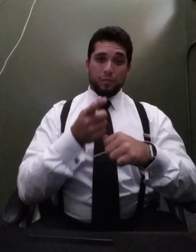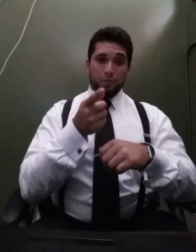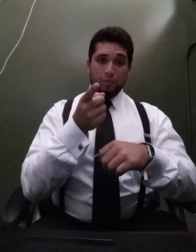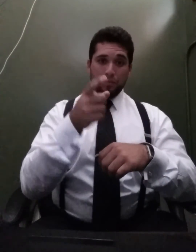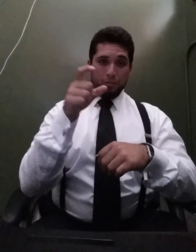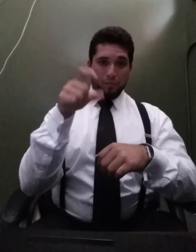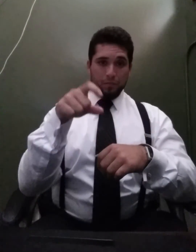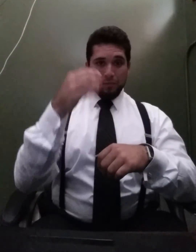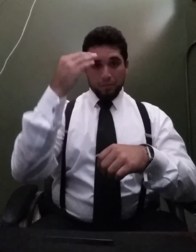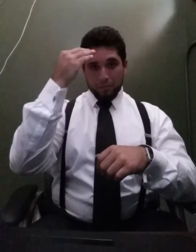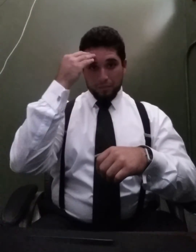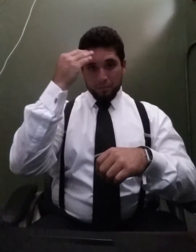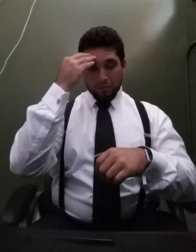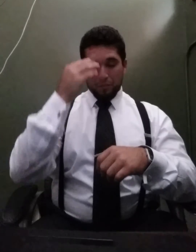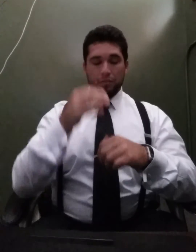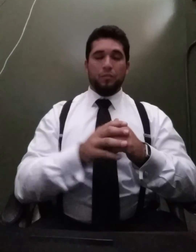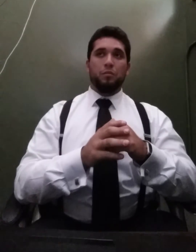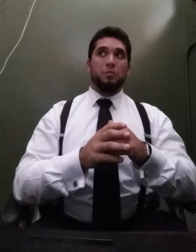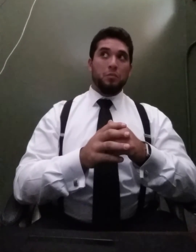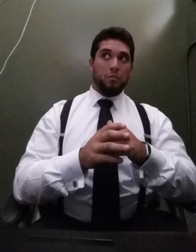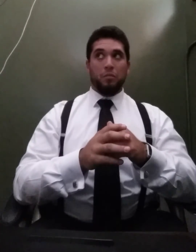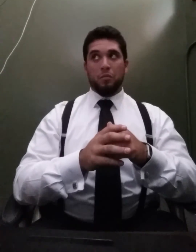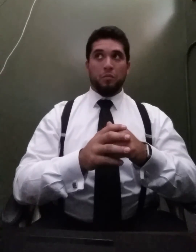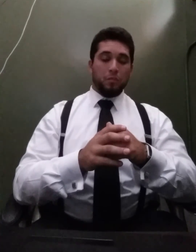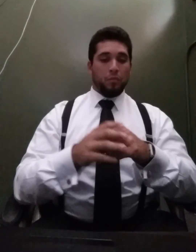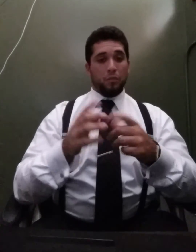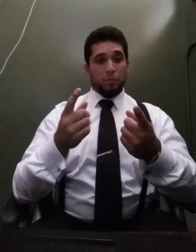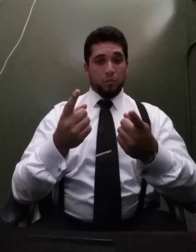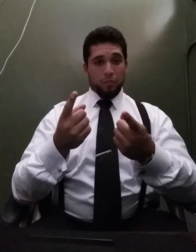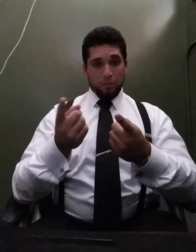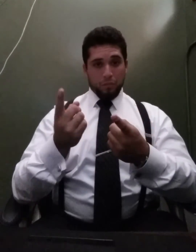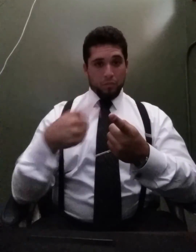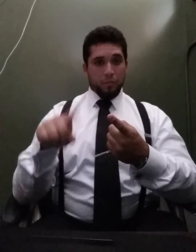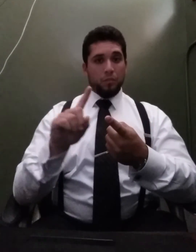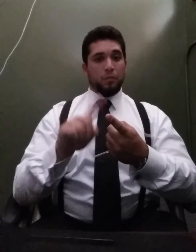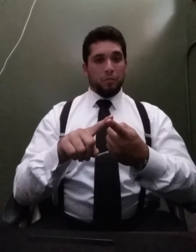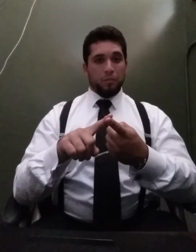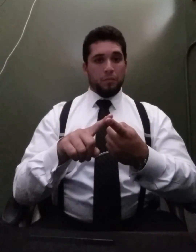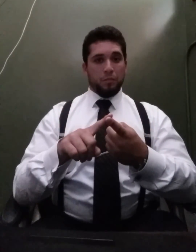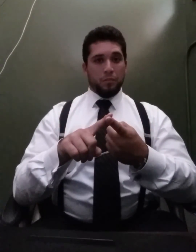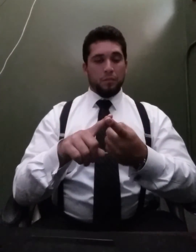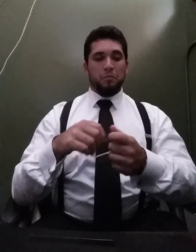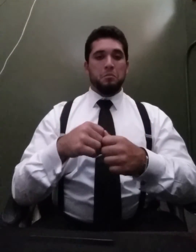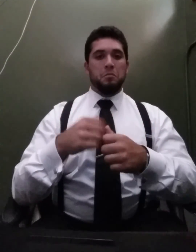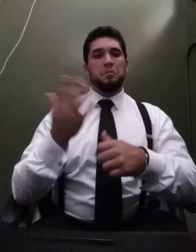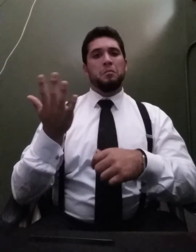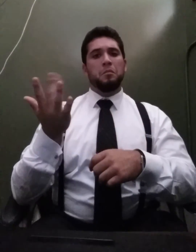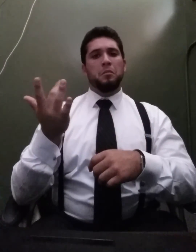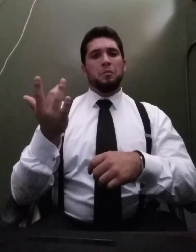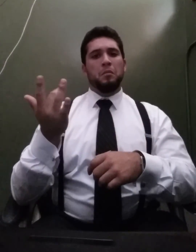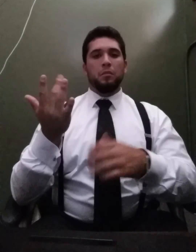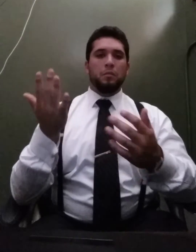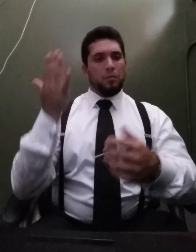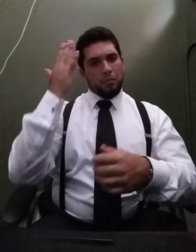Okay? Now, if you'll notice, we're going to go back real quick here. Okay? Take a look right here. There are certain points when